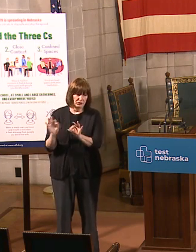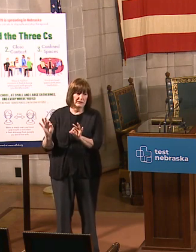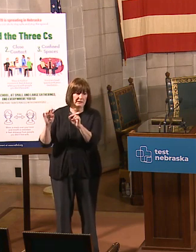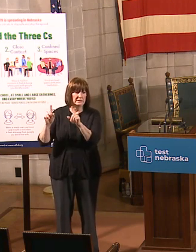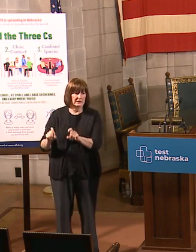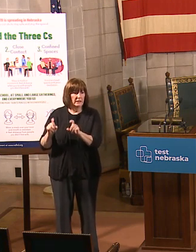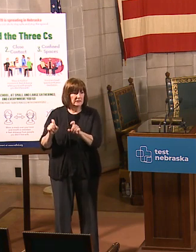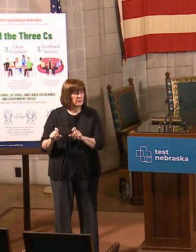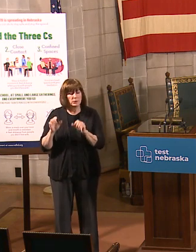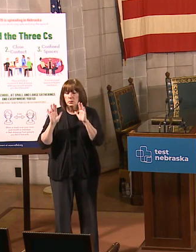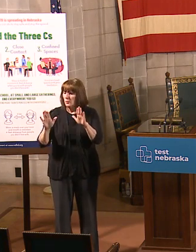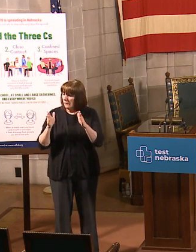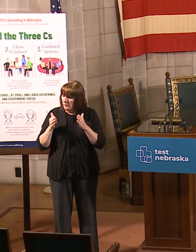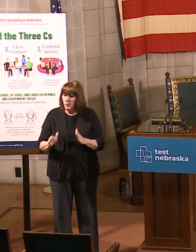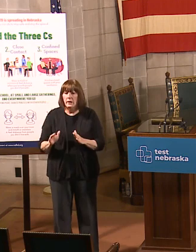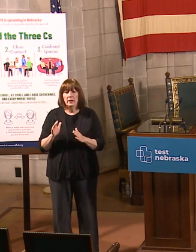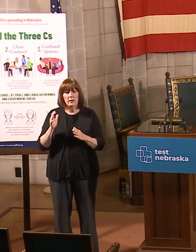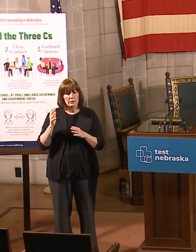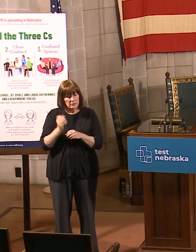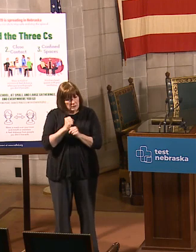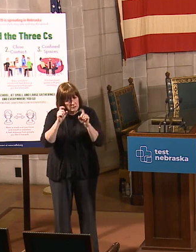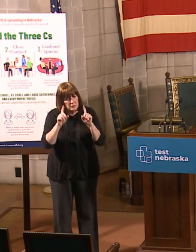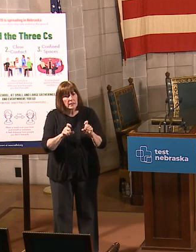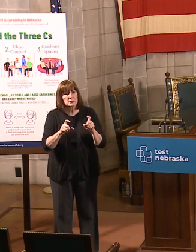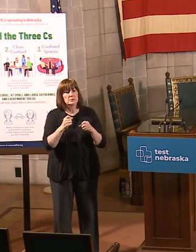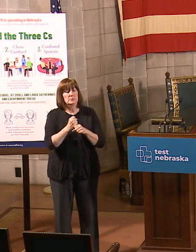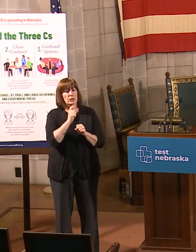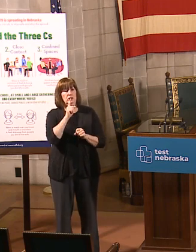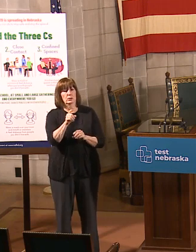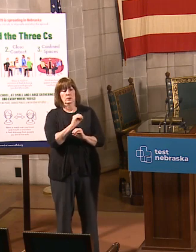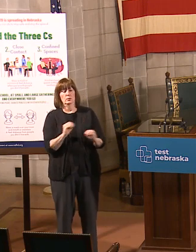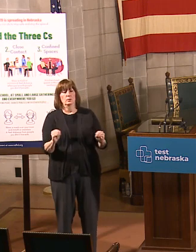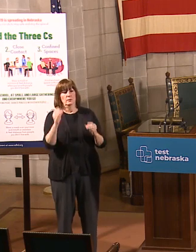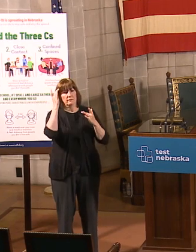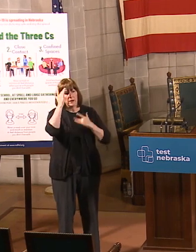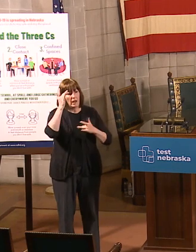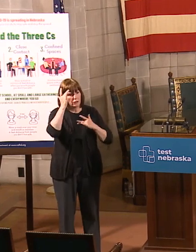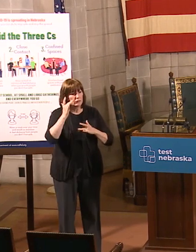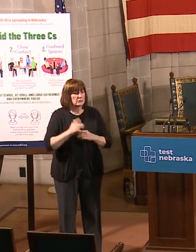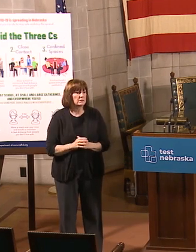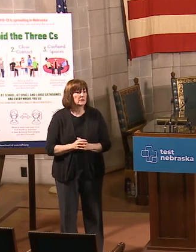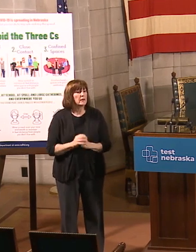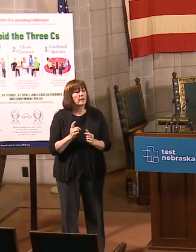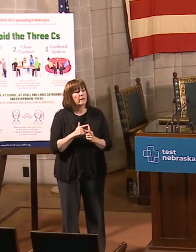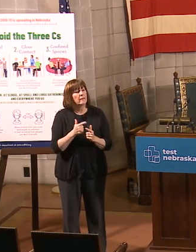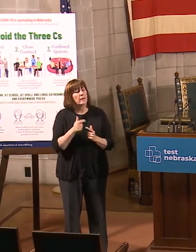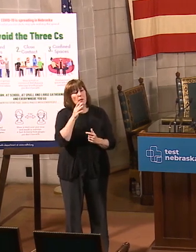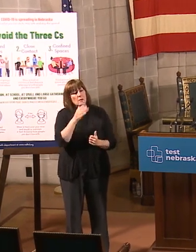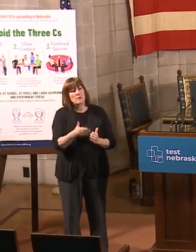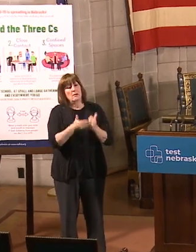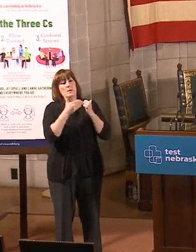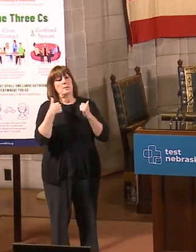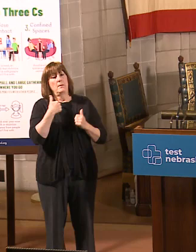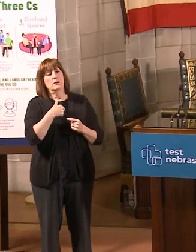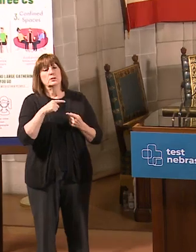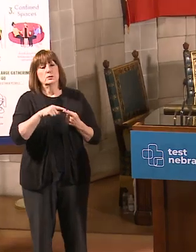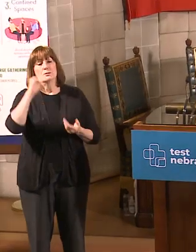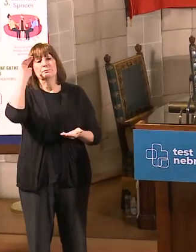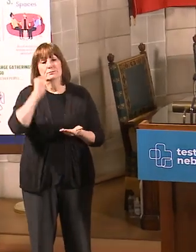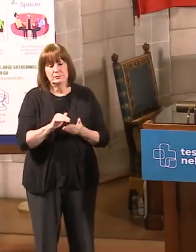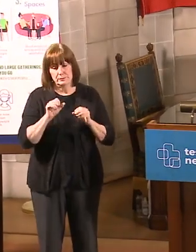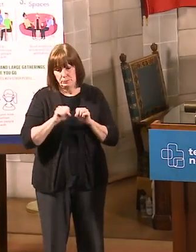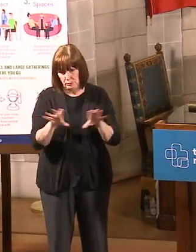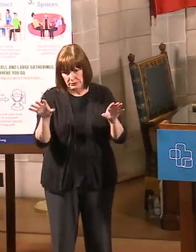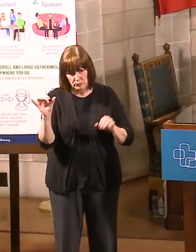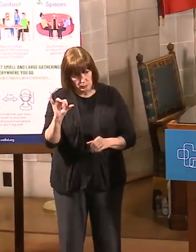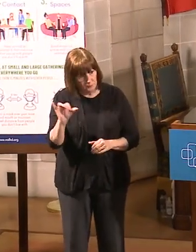grandmother, it's a great way to go get tested. Make sure you don't have the virus, that sort of thing. And that will help us make sure we slow down the spread of the virus as